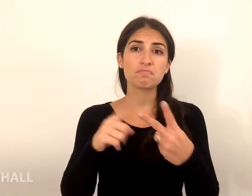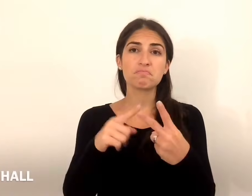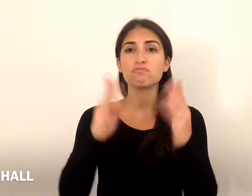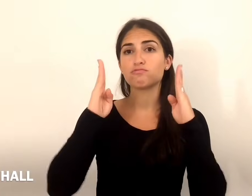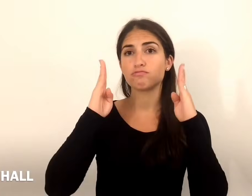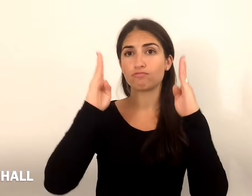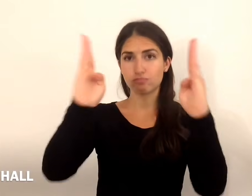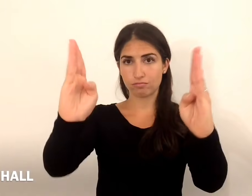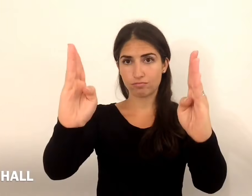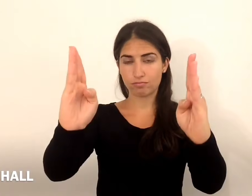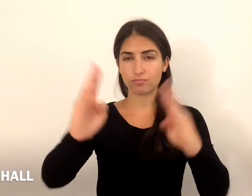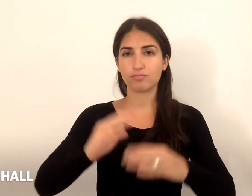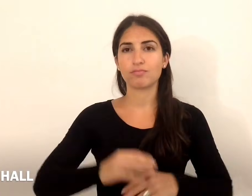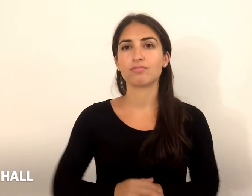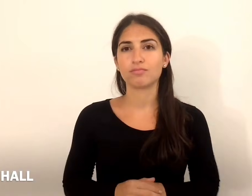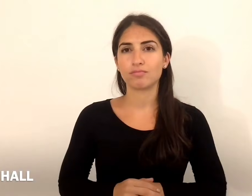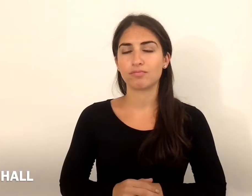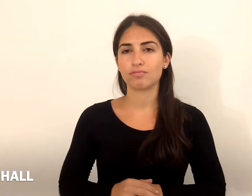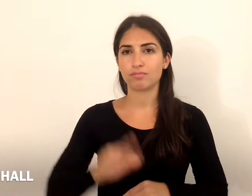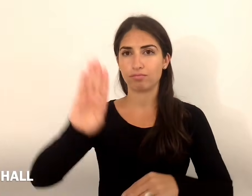Or you can sign it like this, hallway,